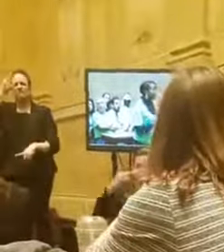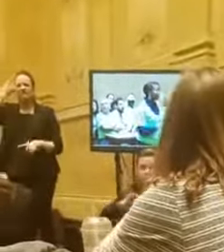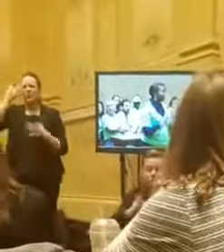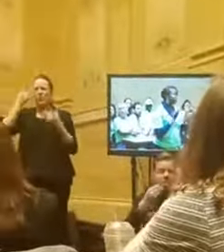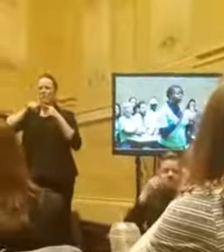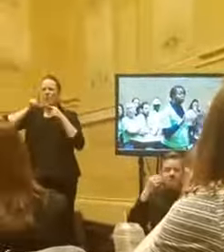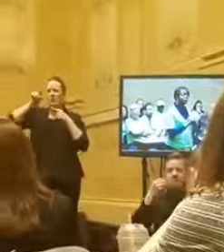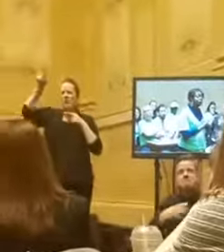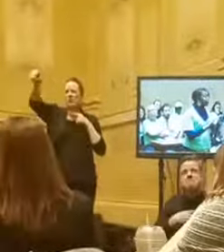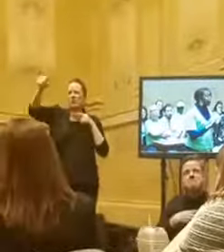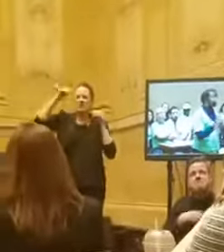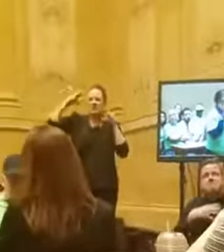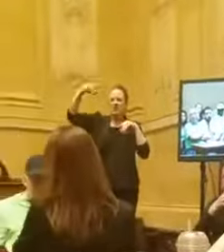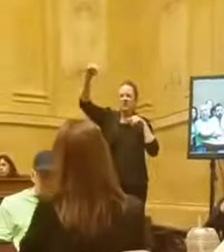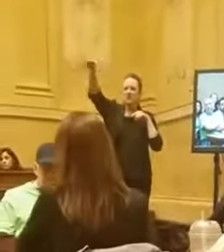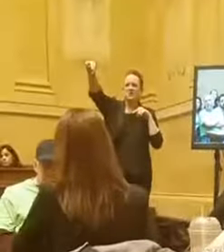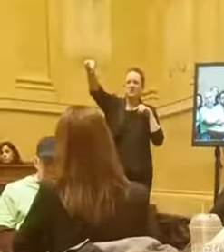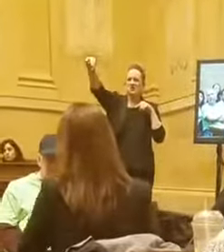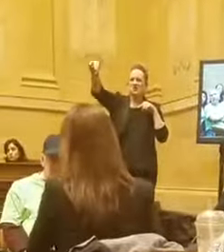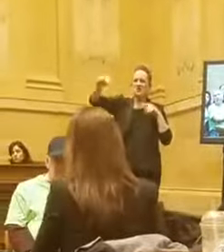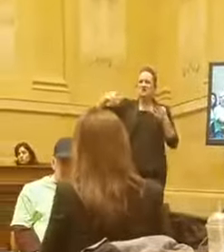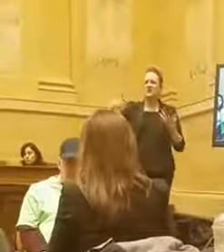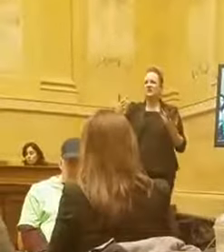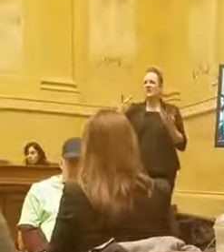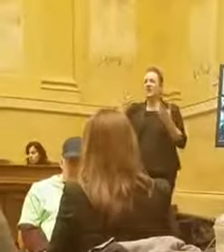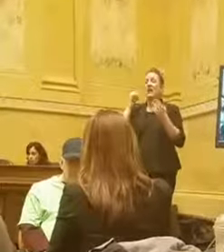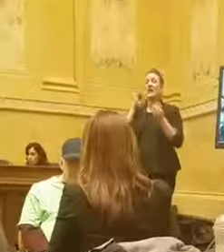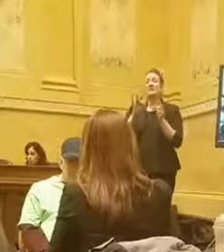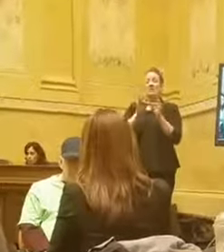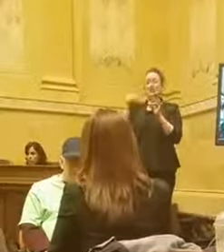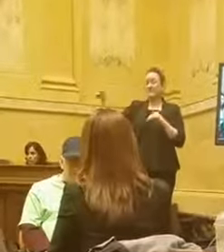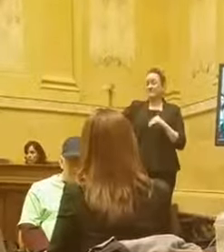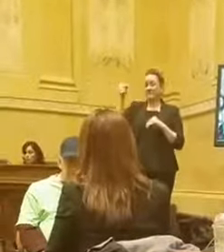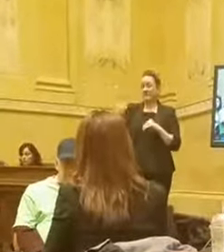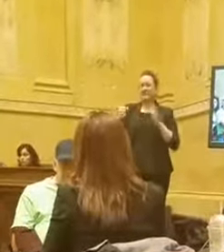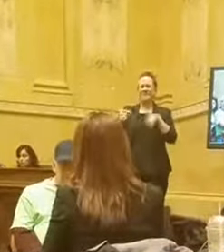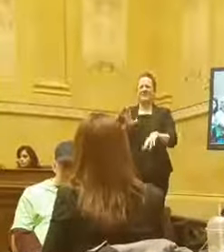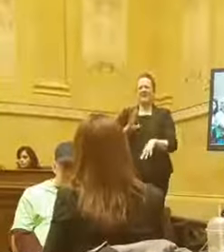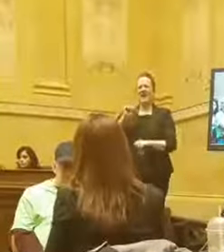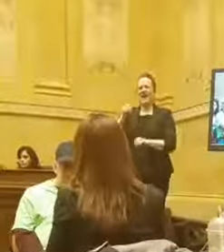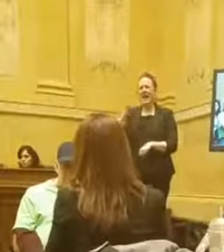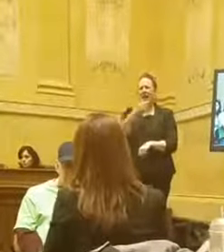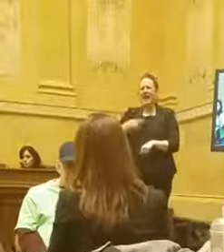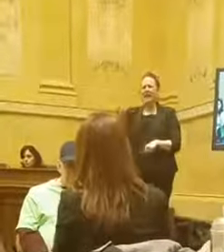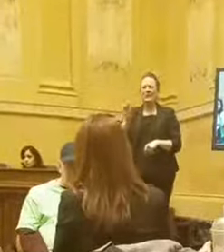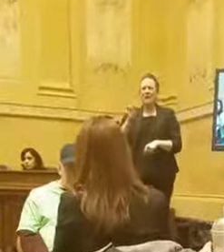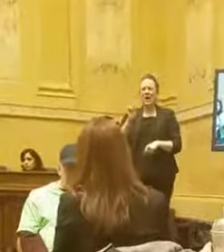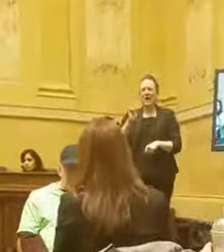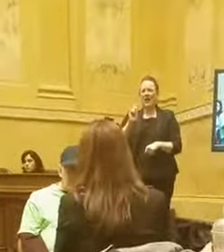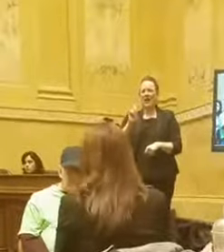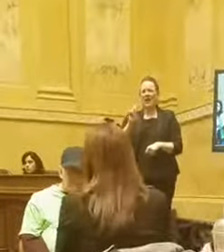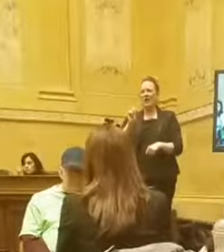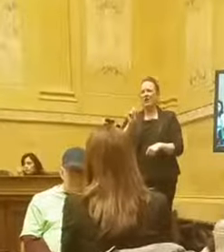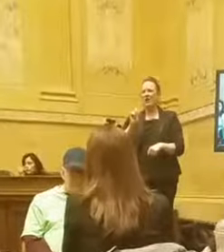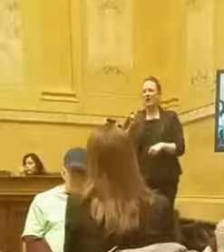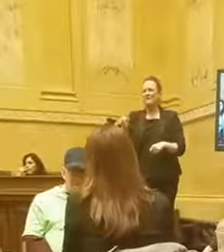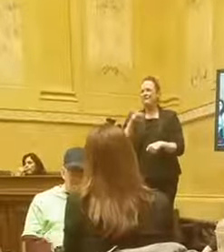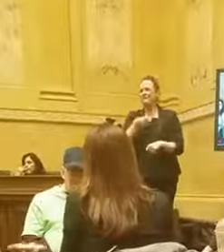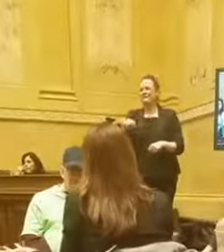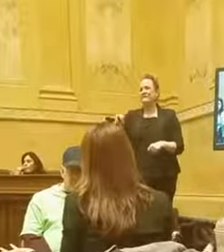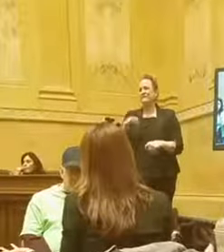too far away from the transmitter, or she leaves the room, or they're just like, so many connection issues are a problem, and she can't get access to